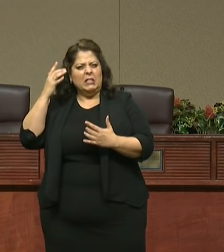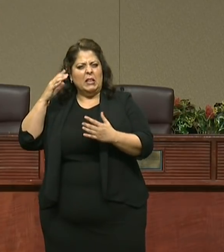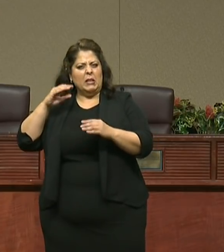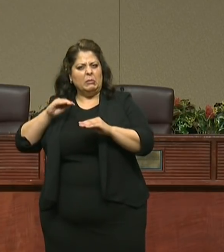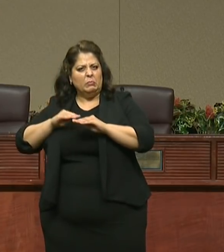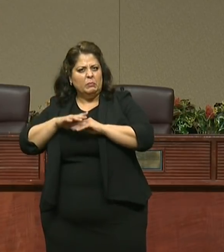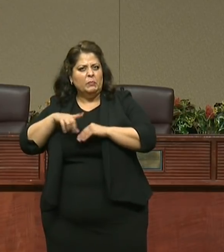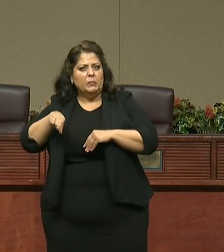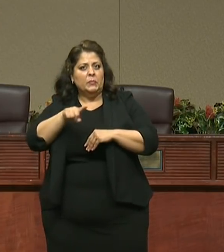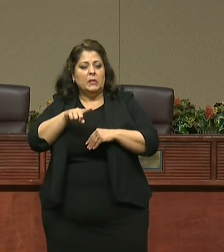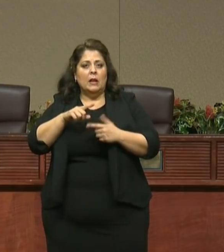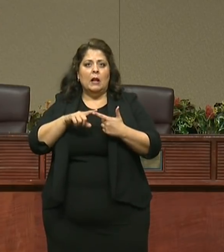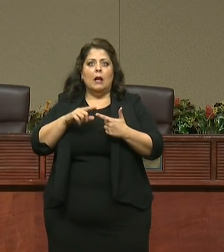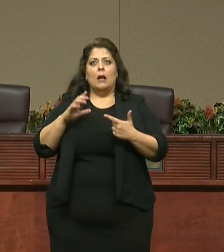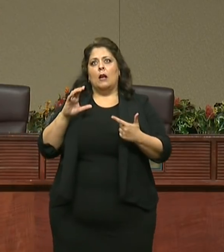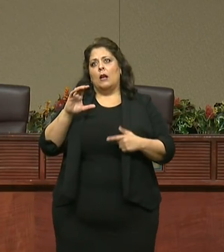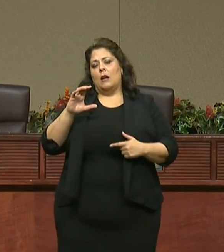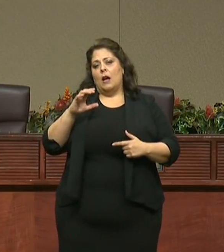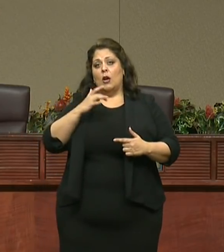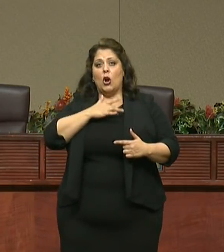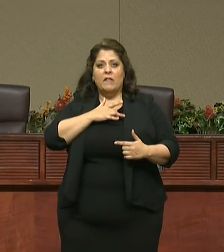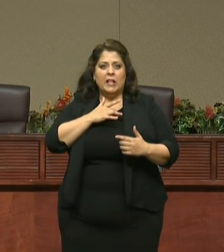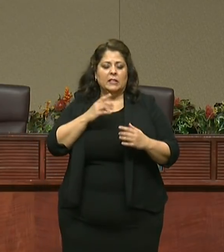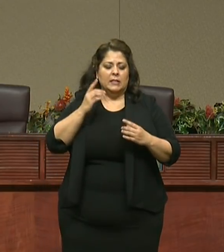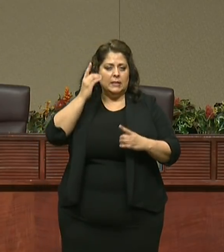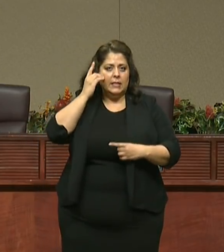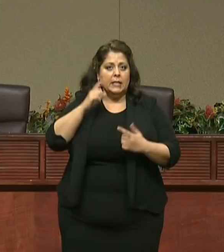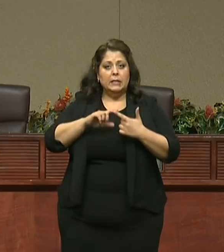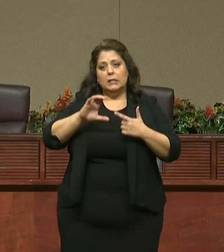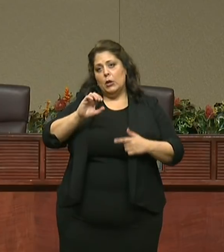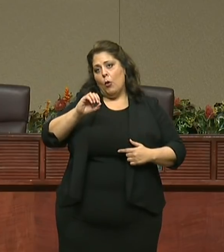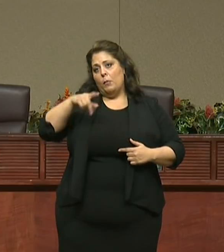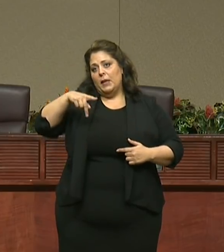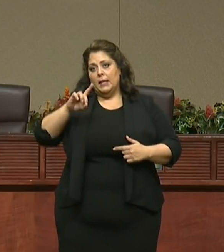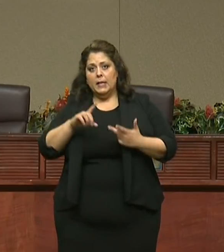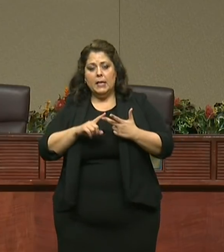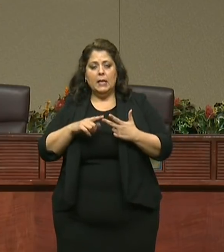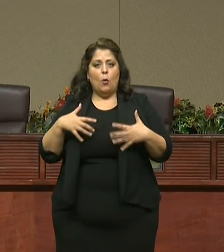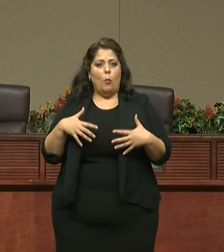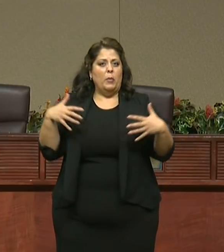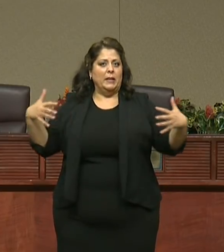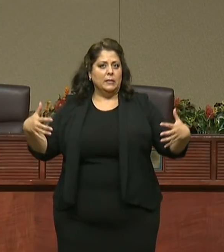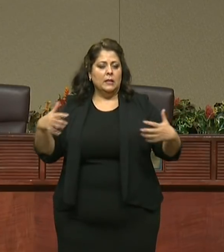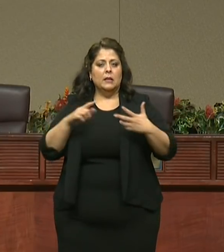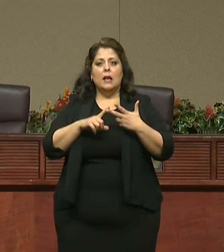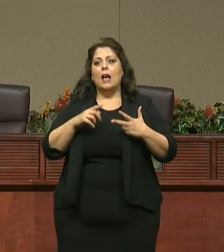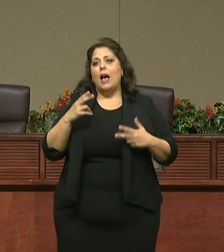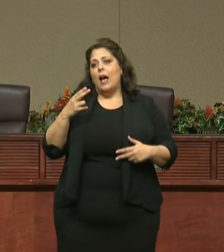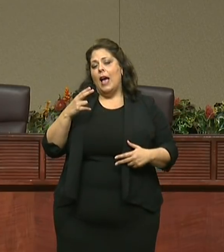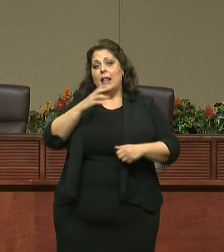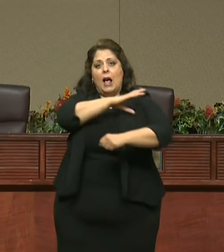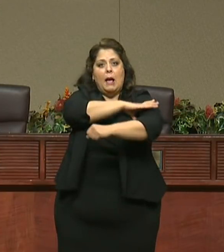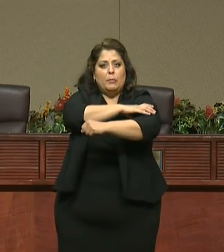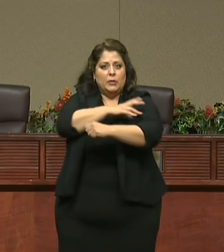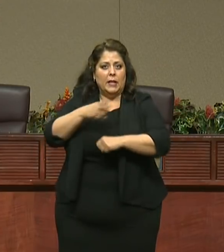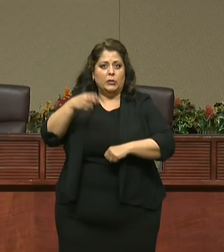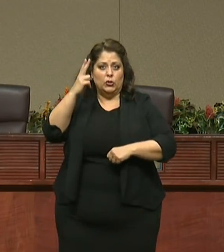cardiovascular disease, chronic obstructive COPD, obesity, and hypertension.